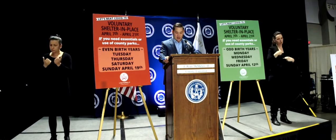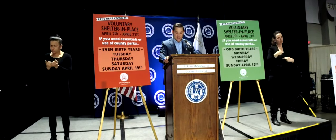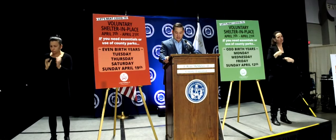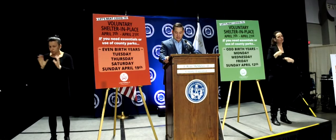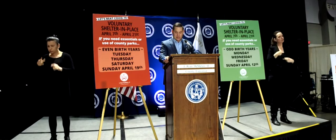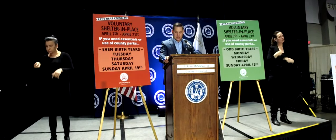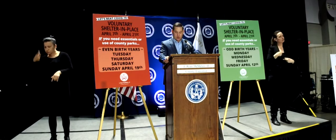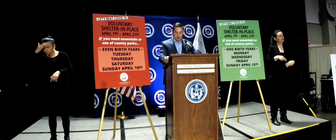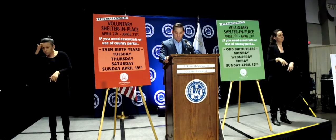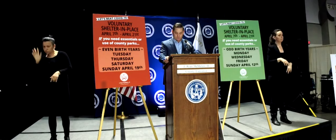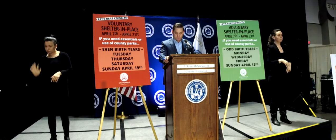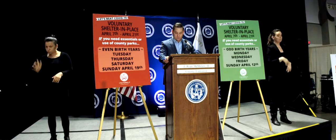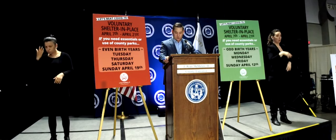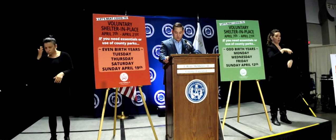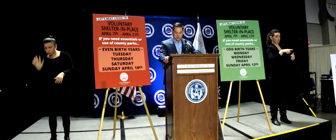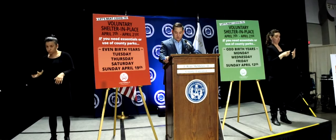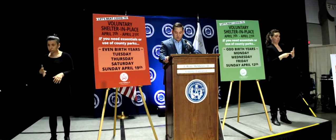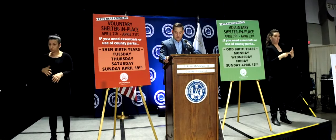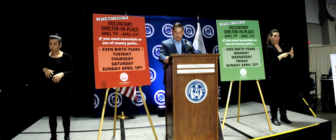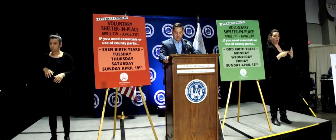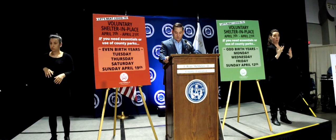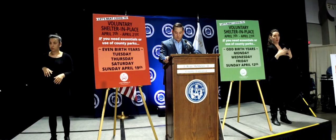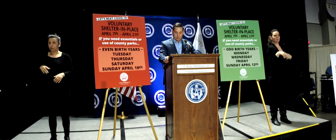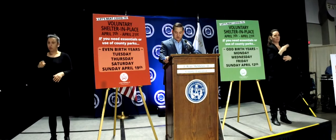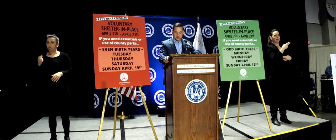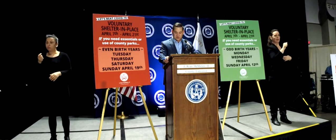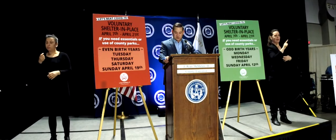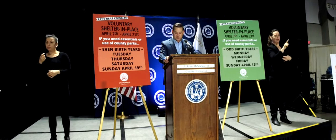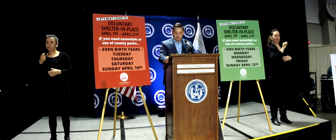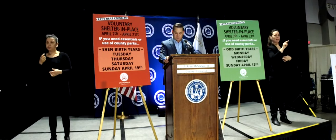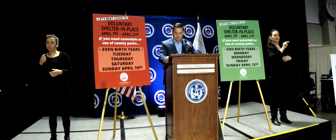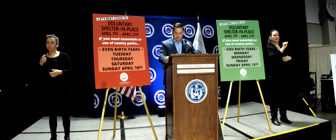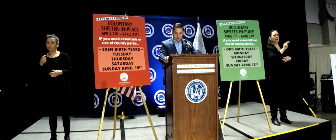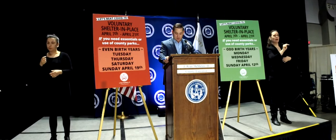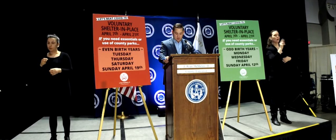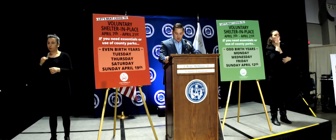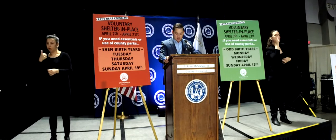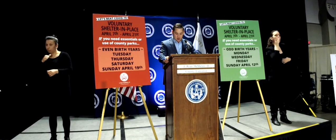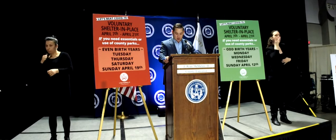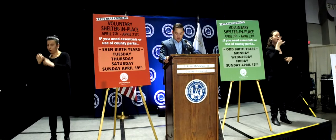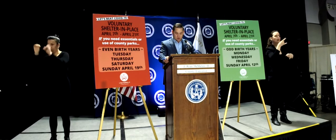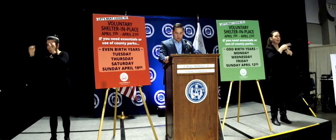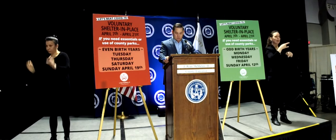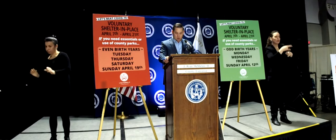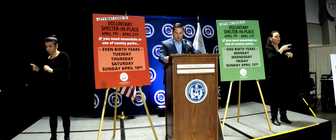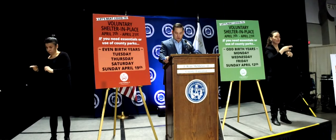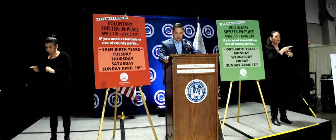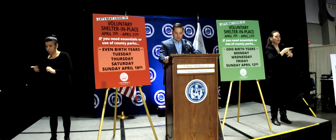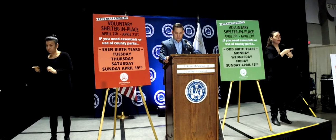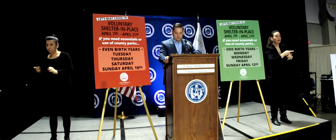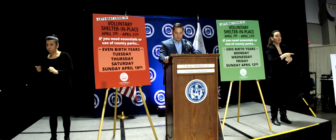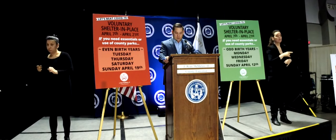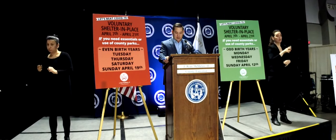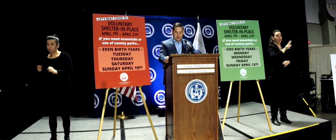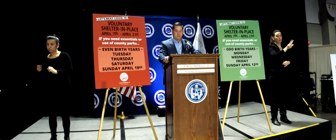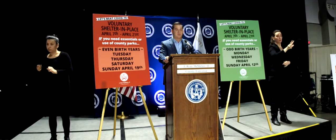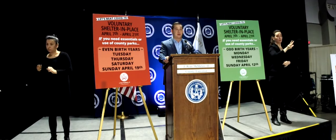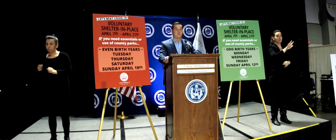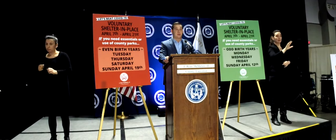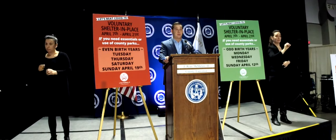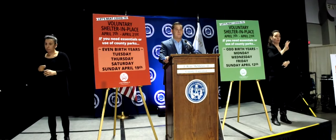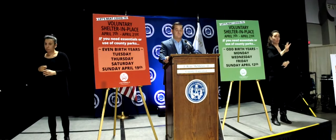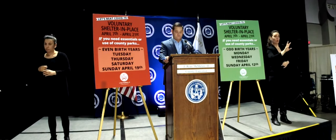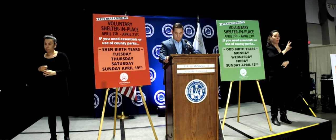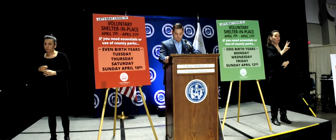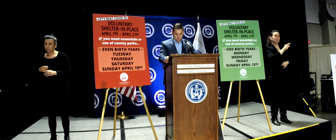Hallidan's Wine and Liquor, 3504 West Genesee Street. March 30th, 9 a.m. to